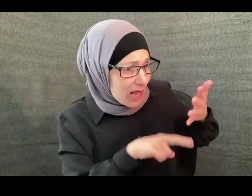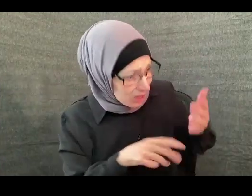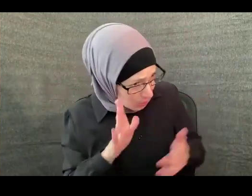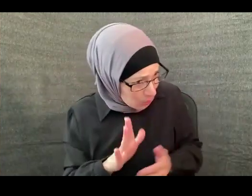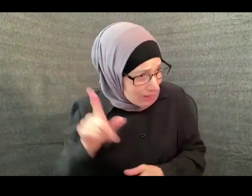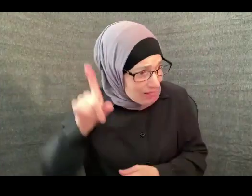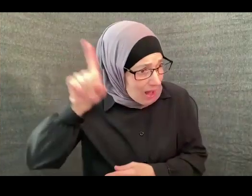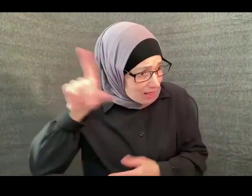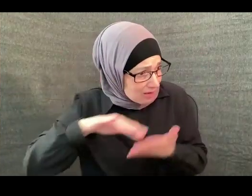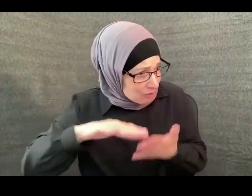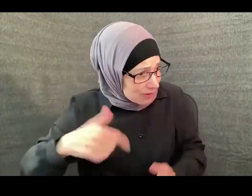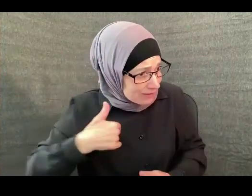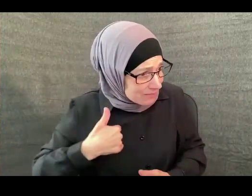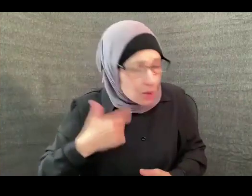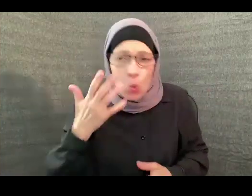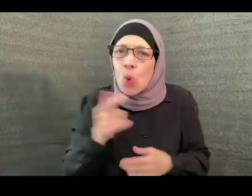Because the shaitan